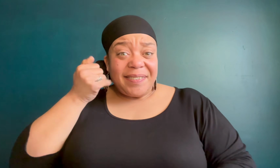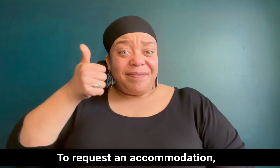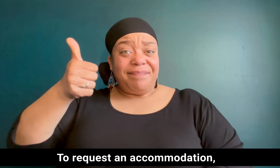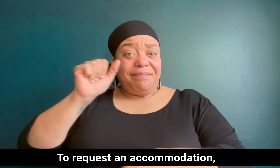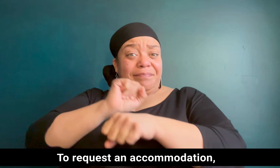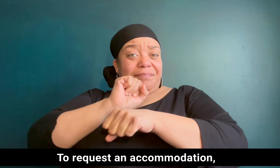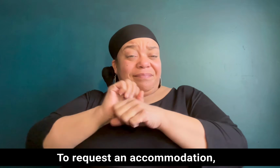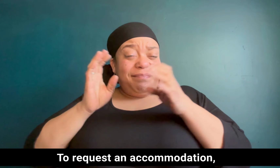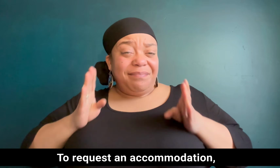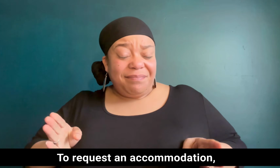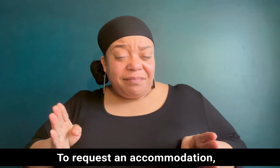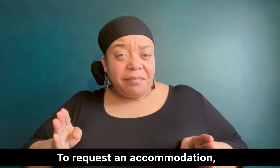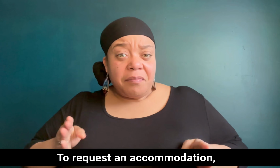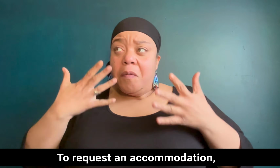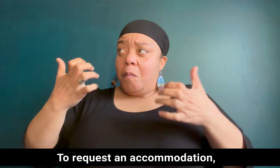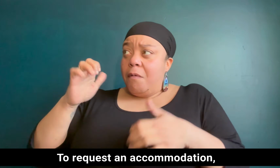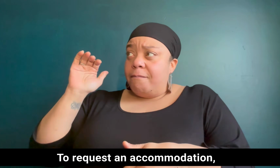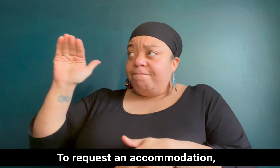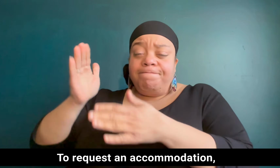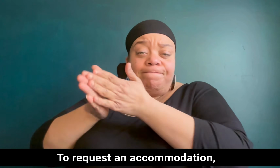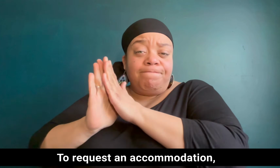To request an accommodation,